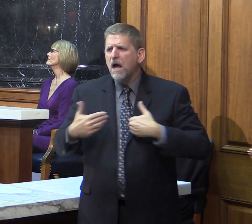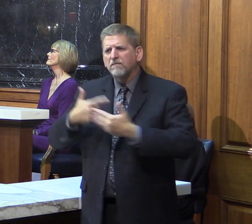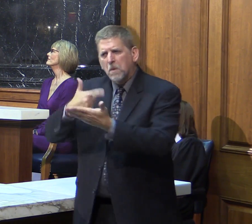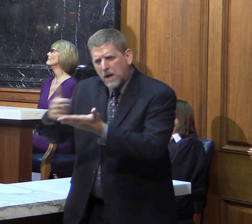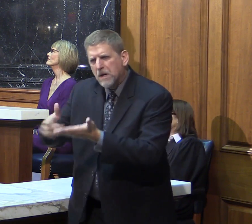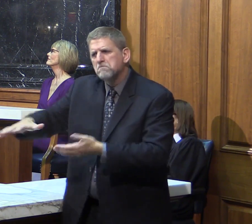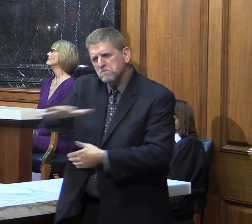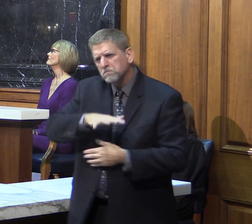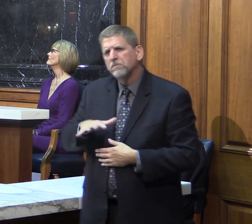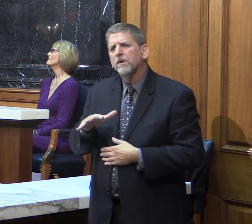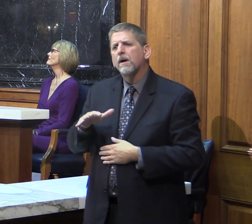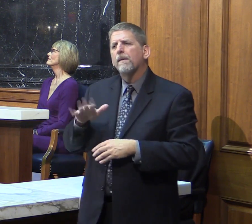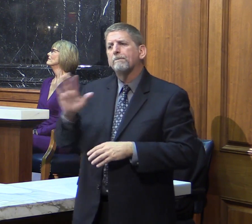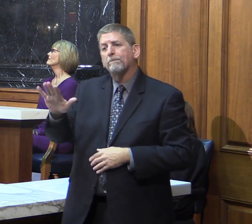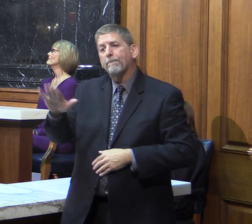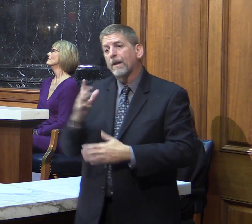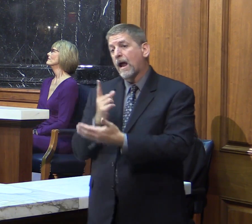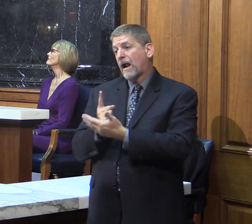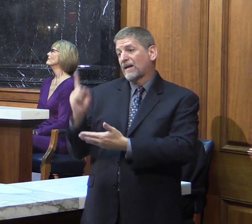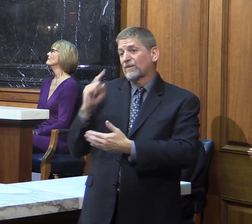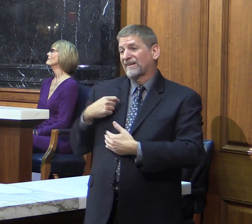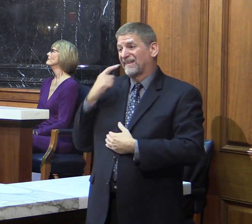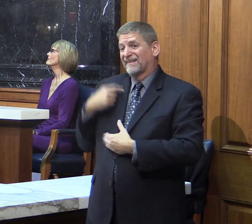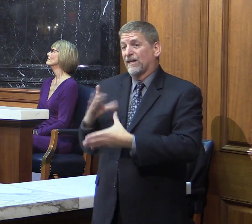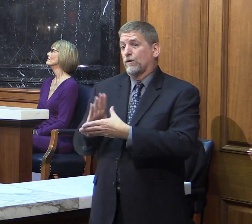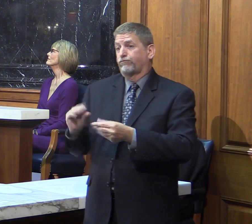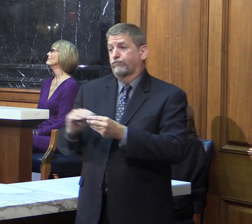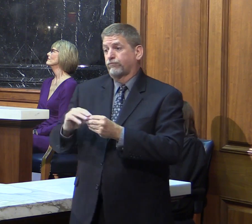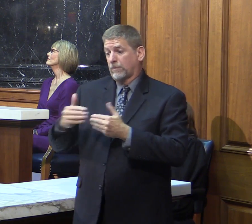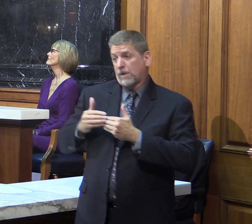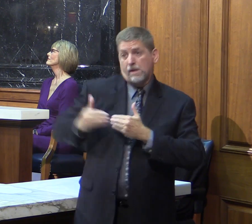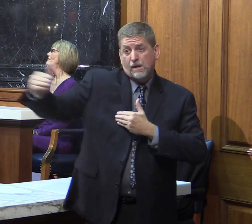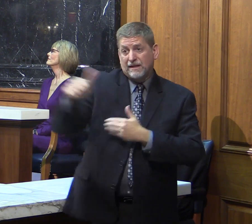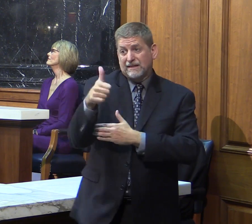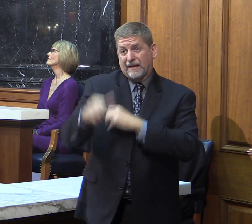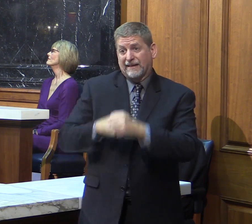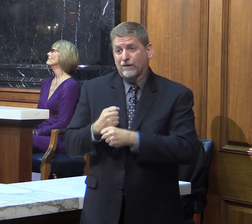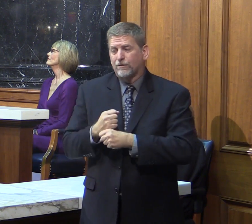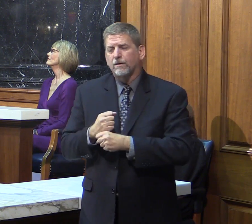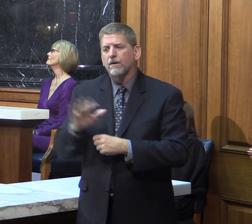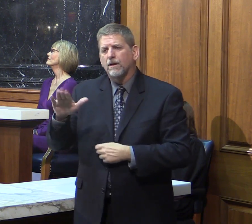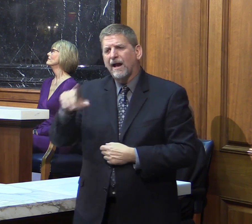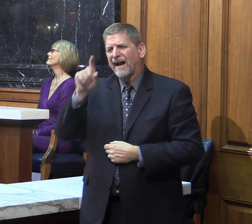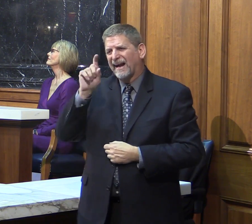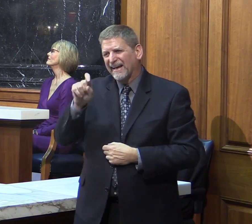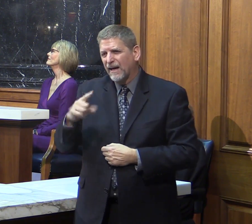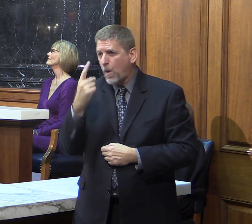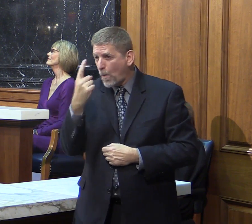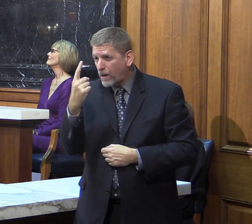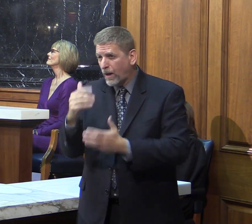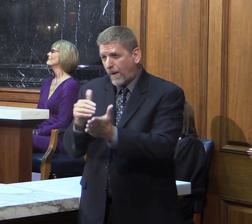said last week, over the next 10 years, we'll need to find 1 million new skilled workers